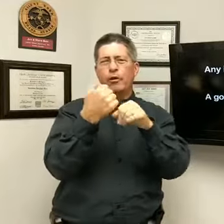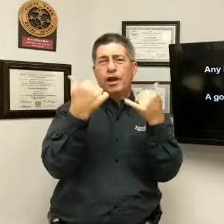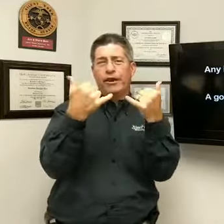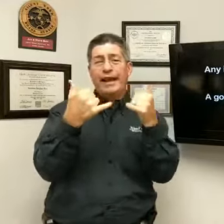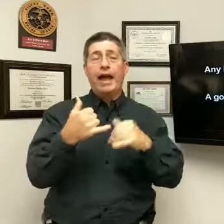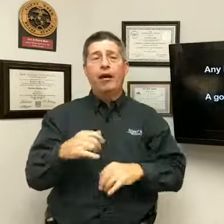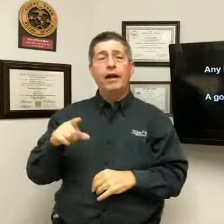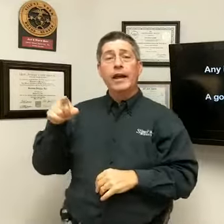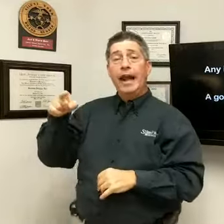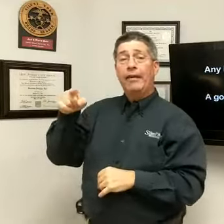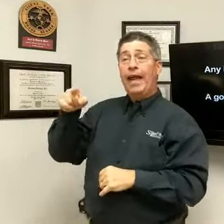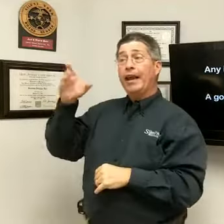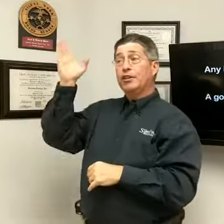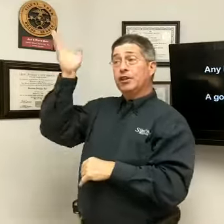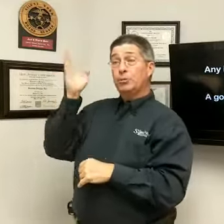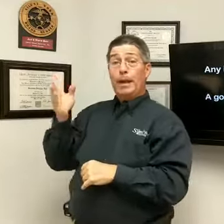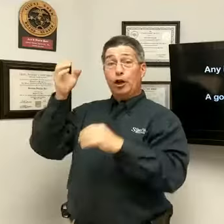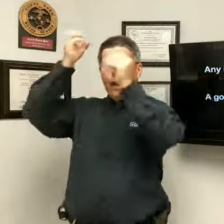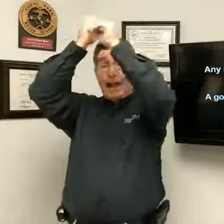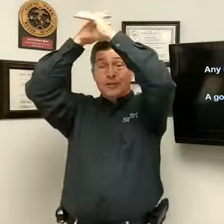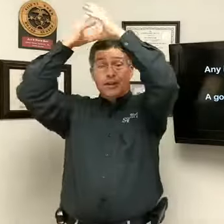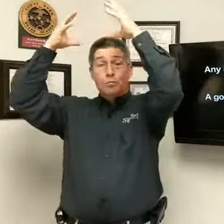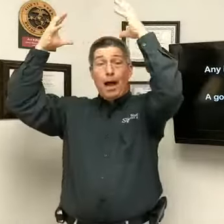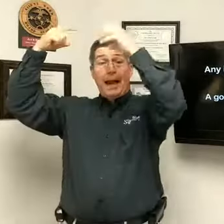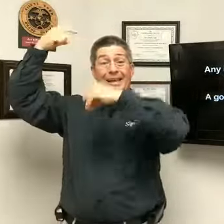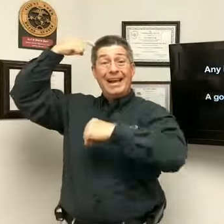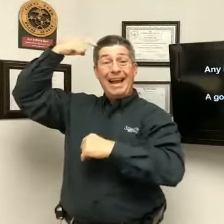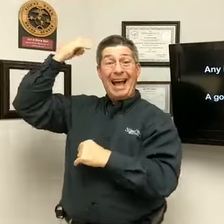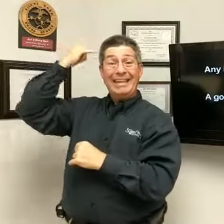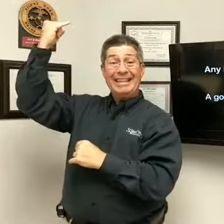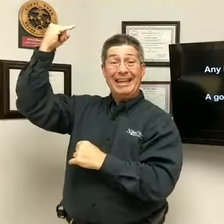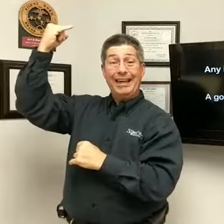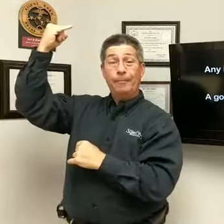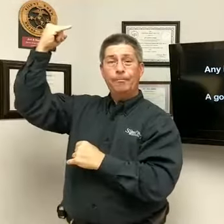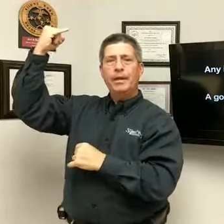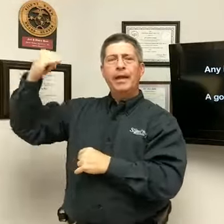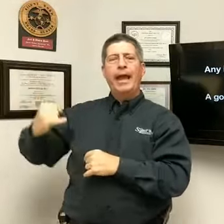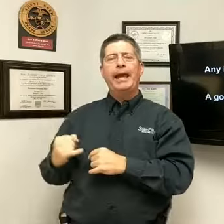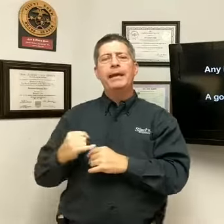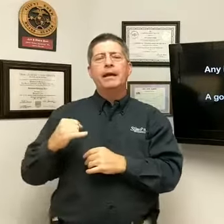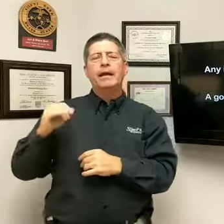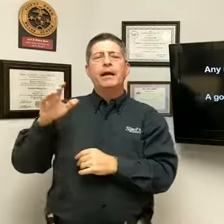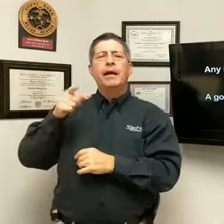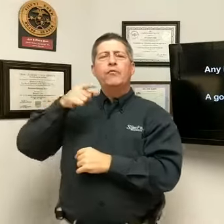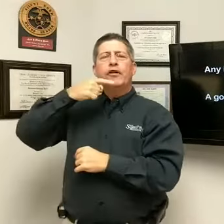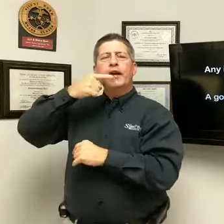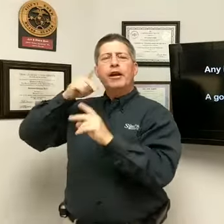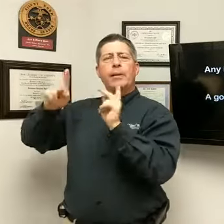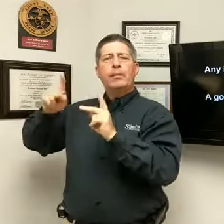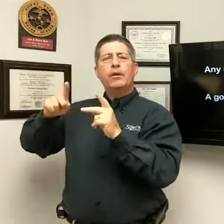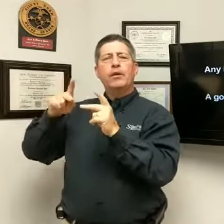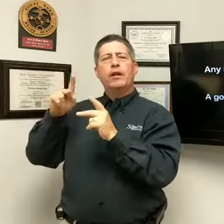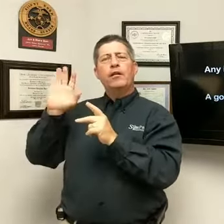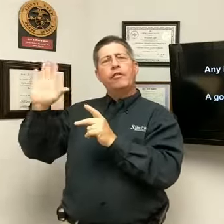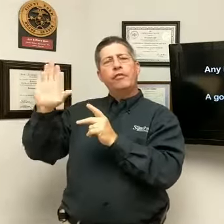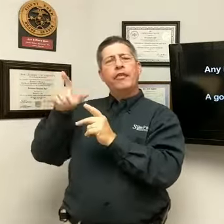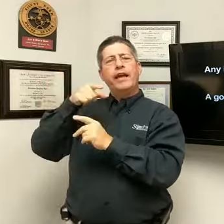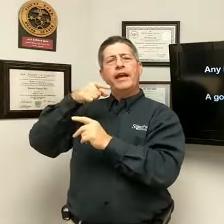of it now, and that is the speaker has in his mind an idea. And for hearing people,